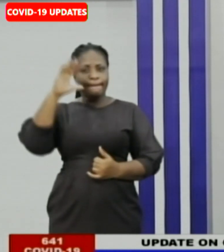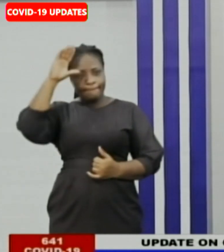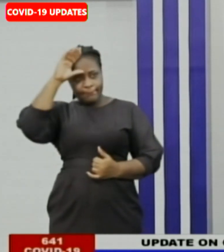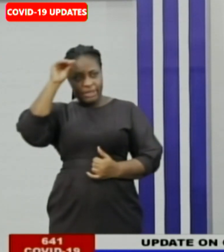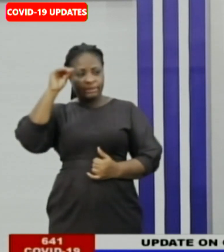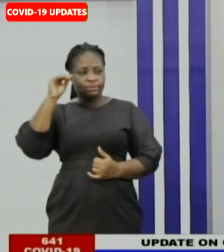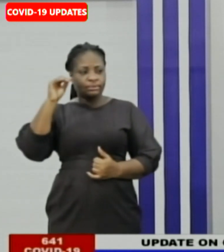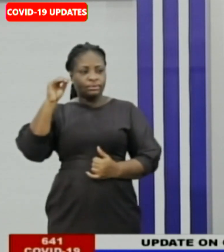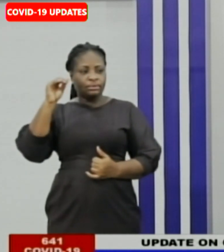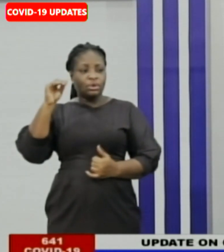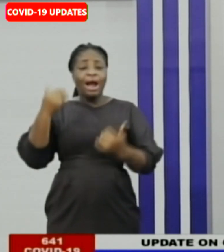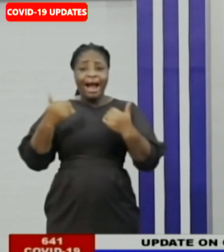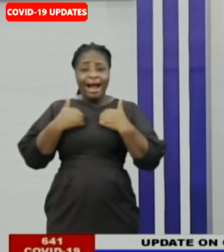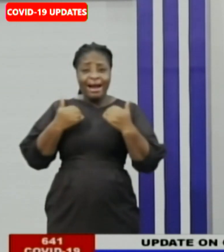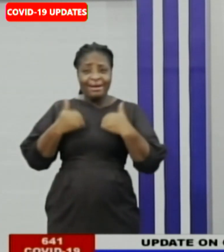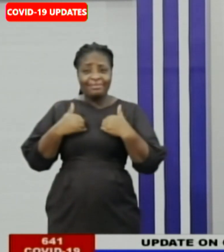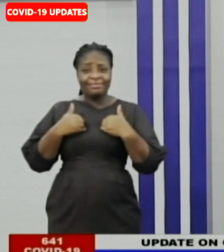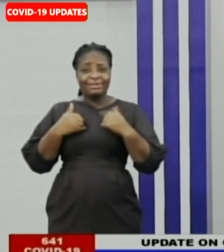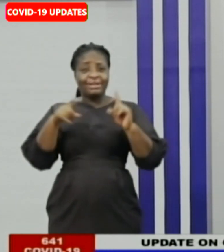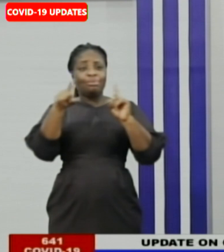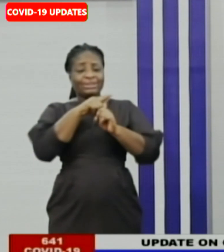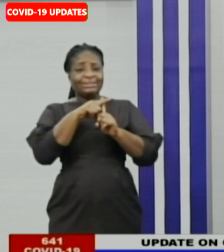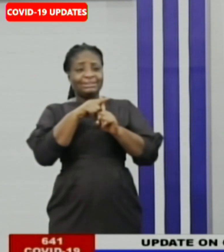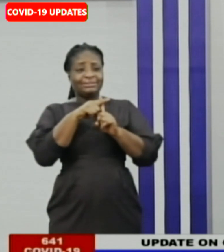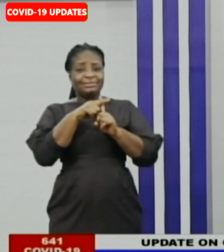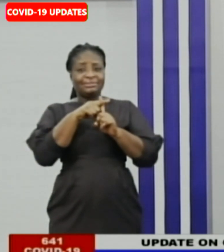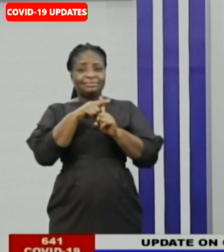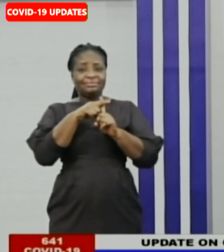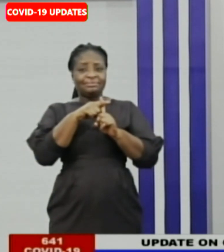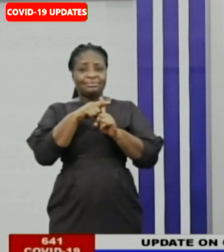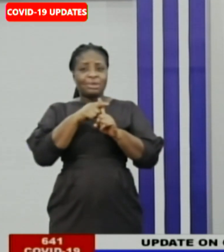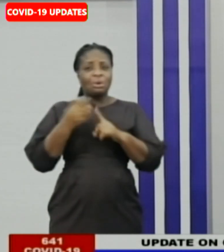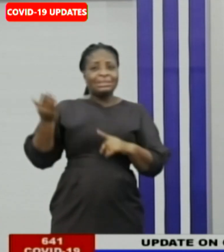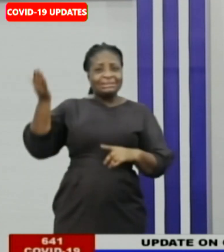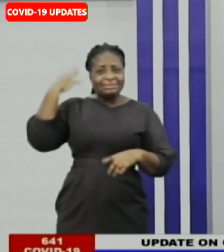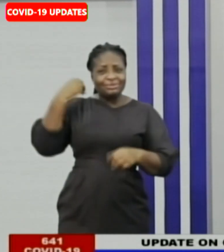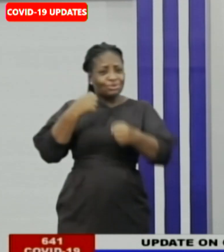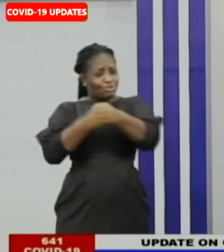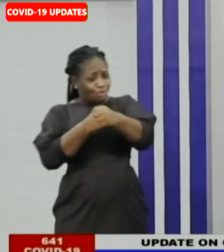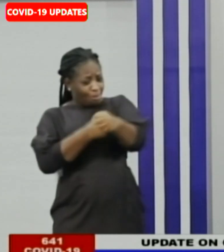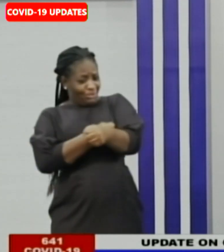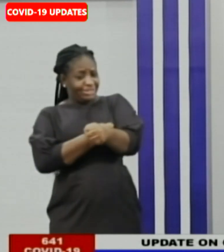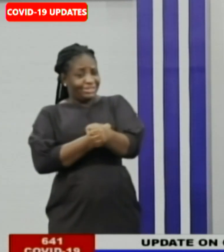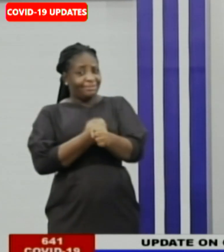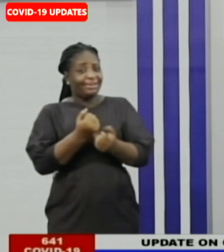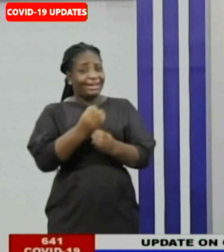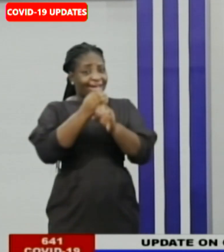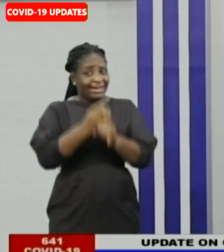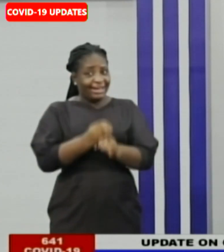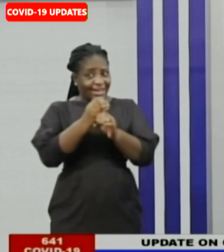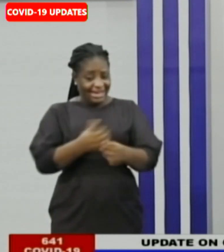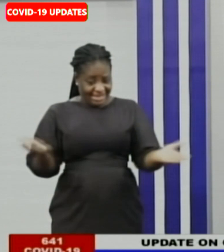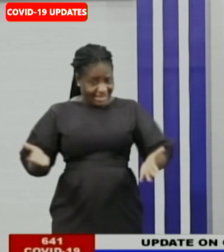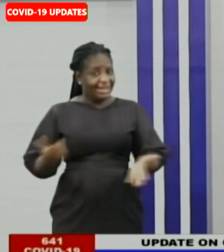who contracted or who tested positive, who was given supportive treatment by the clinicians here in